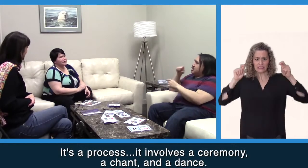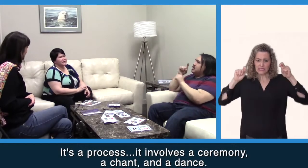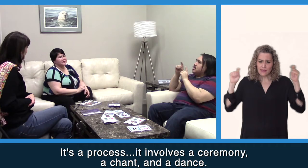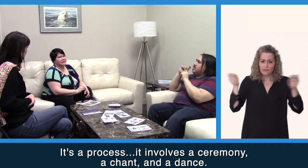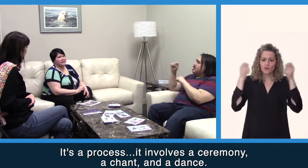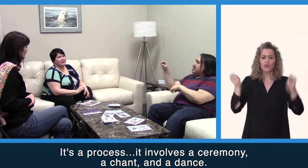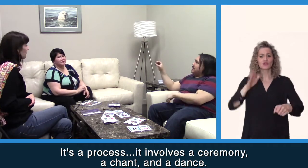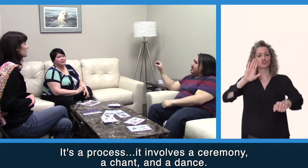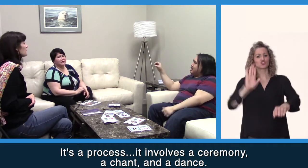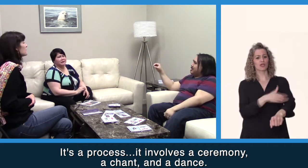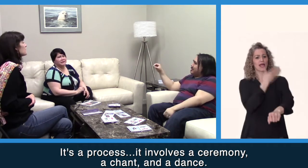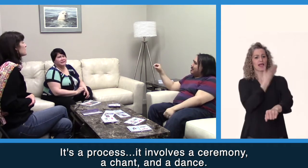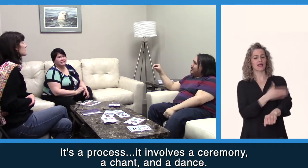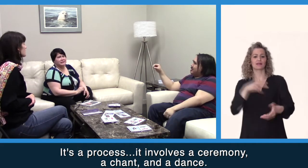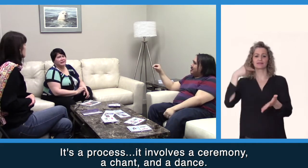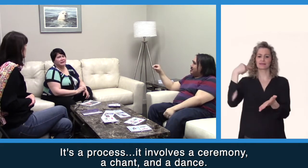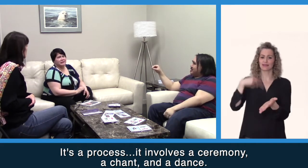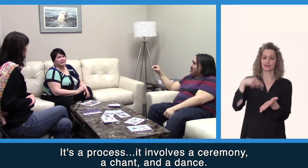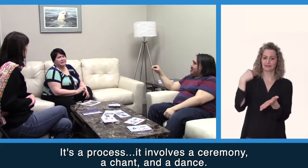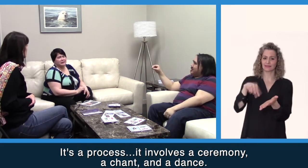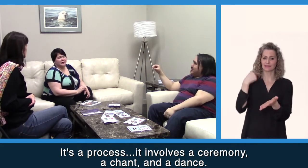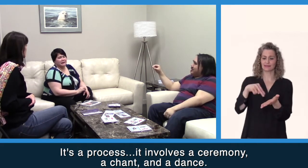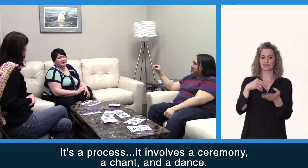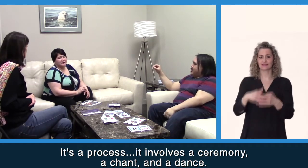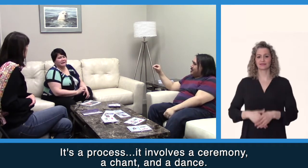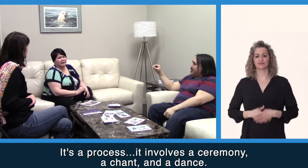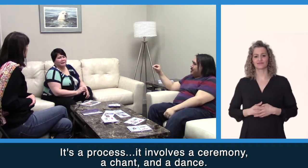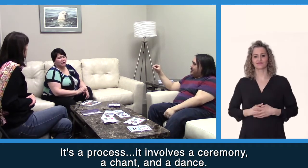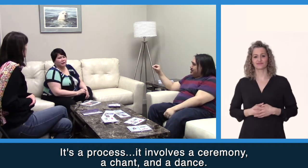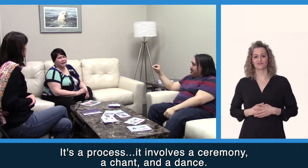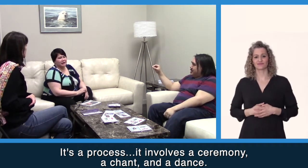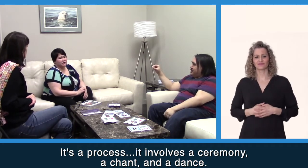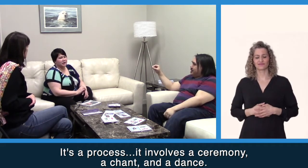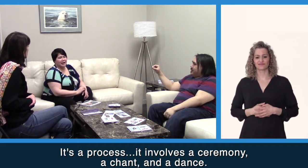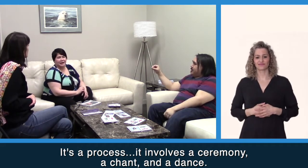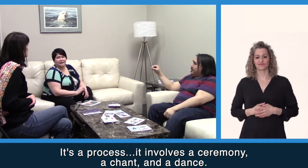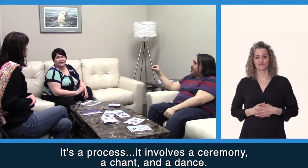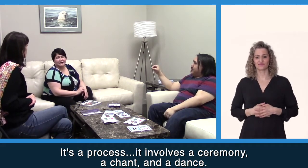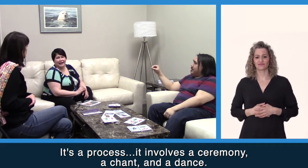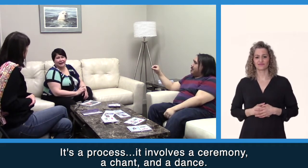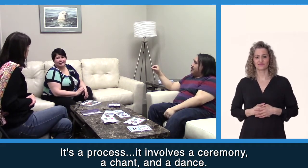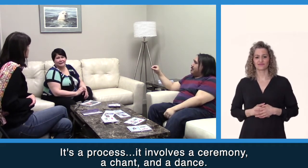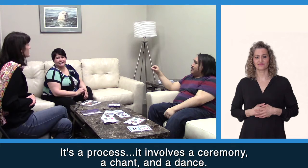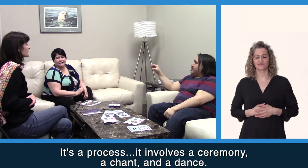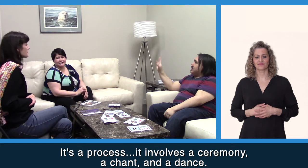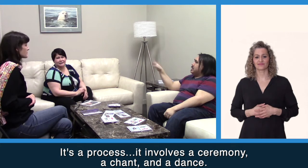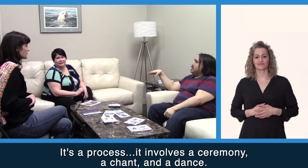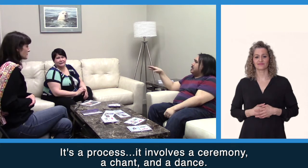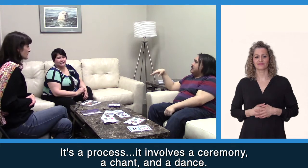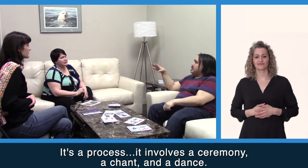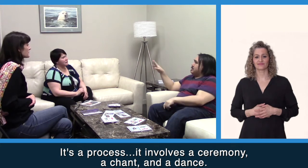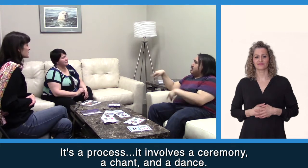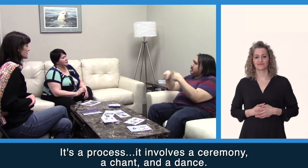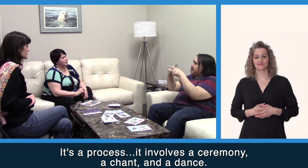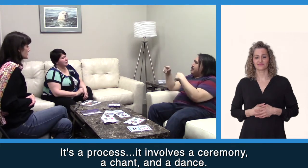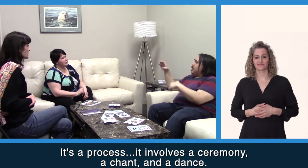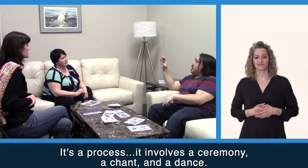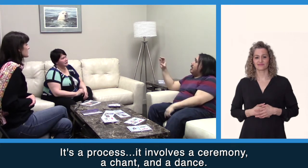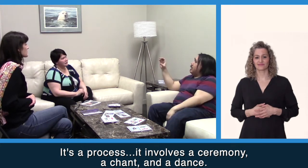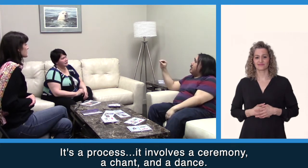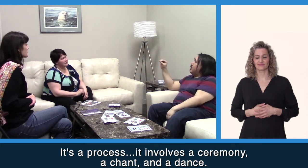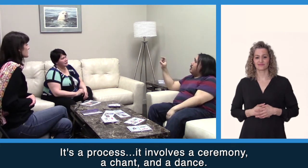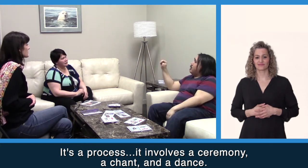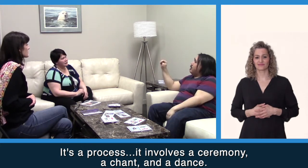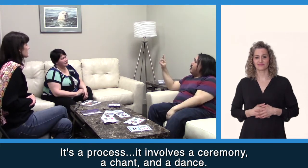It's a process, it comes with us, like a ceremony, a chant, a dance. Mhm.